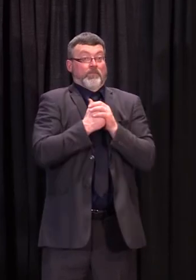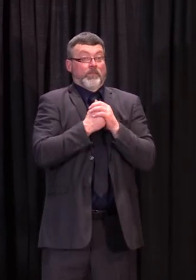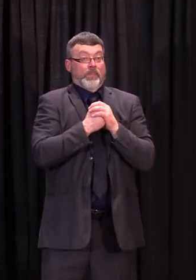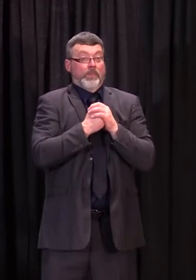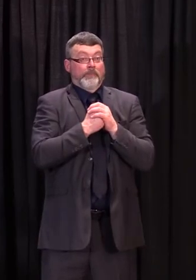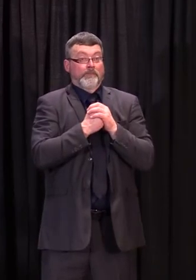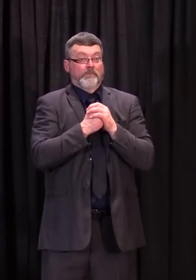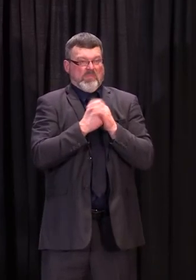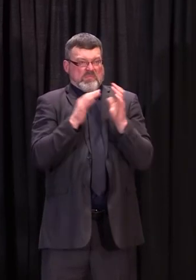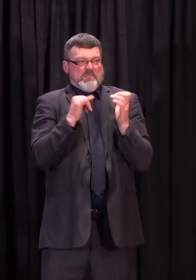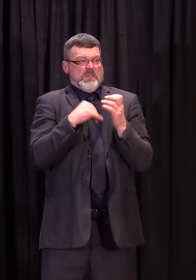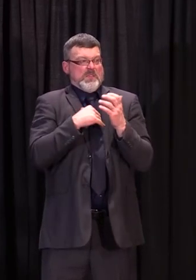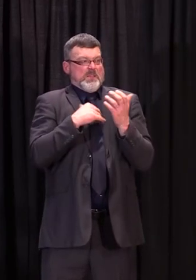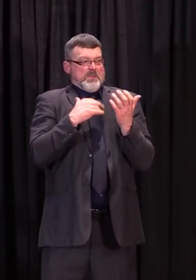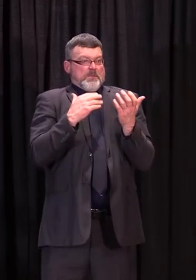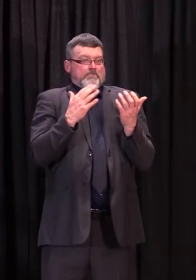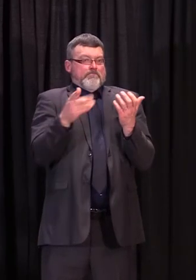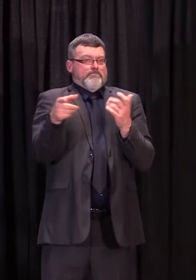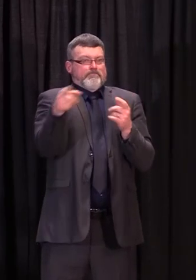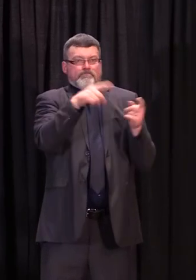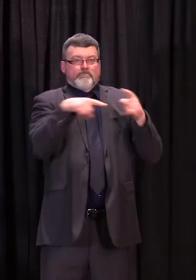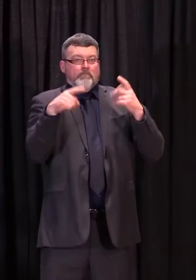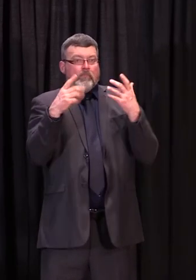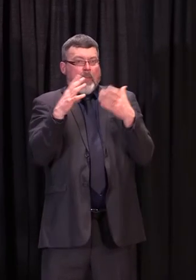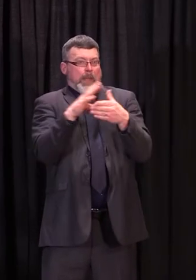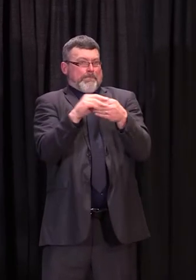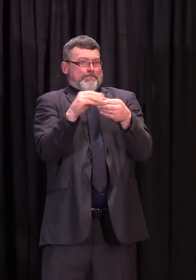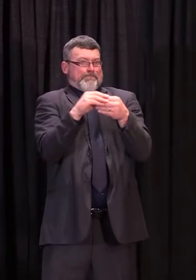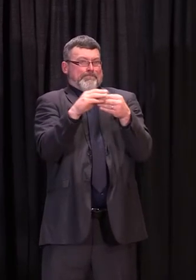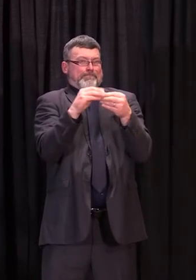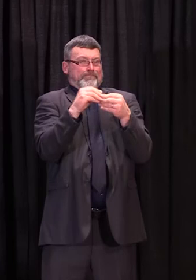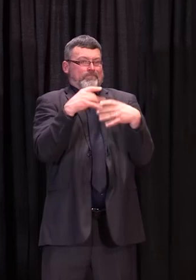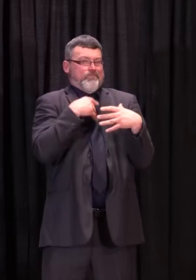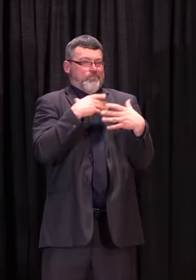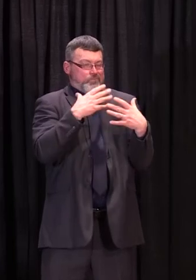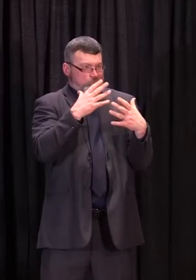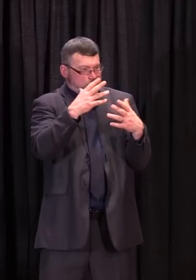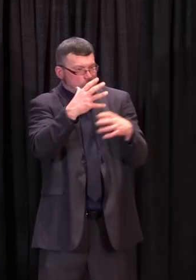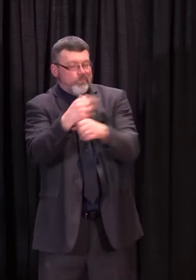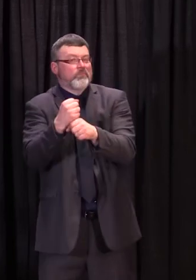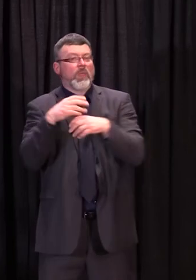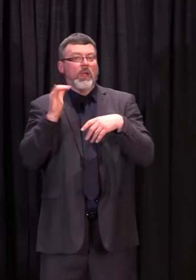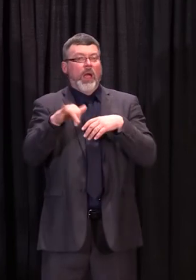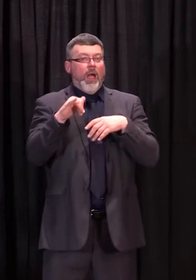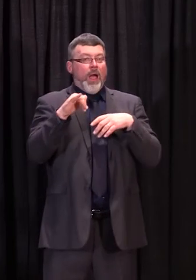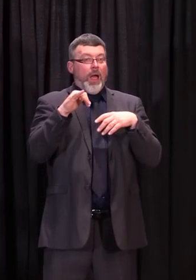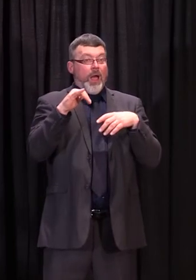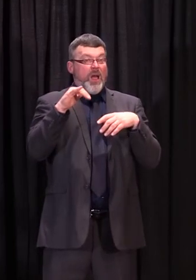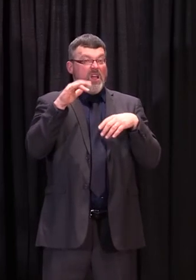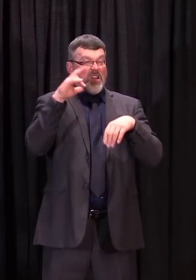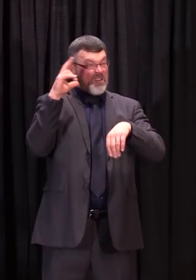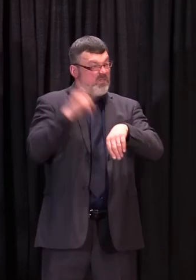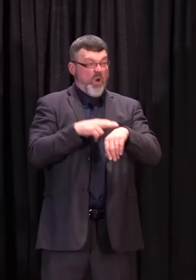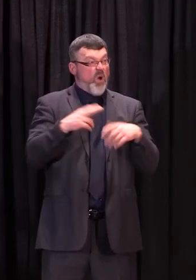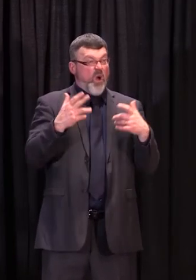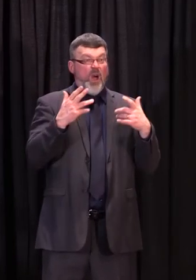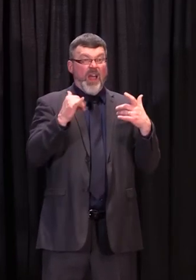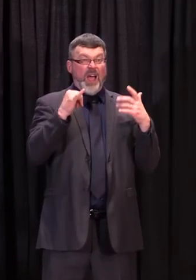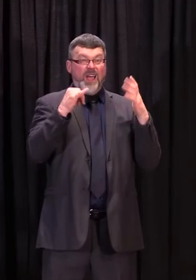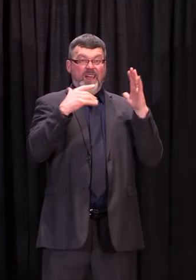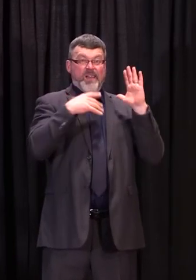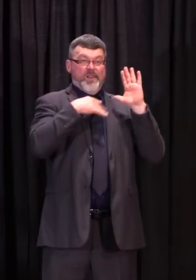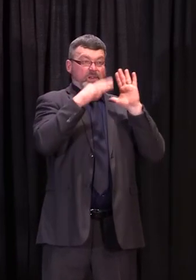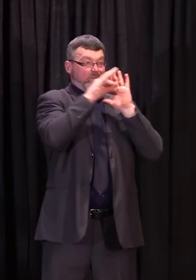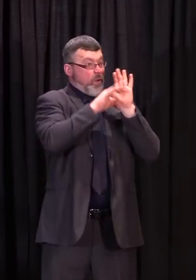bringing what may be one of the longest budget addresses in history to a close, unless, of course, we use a formula that adjusts for words